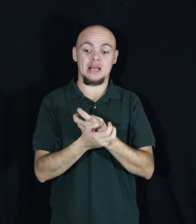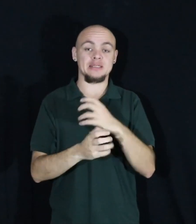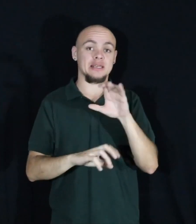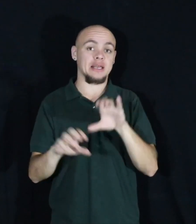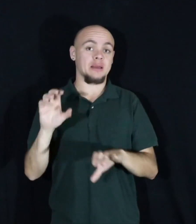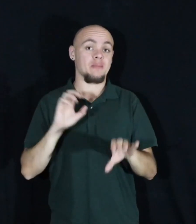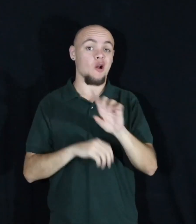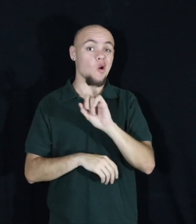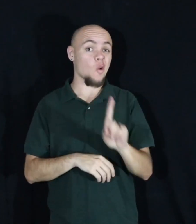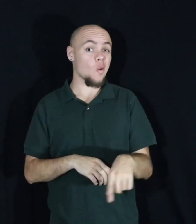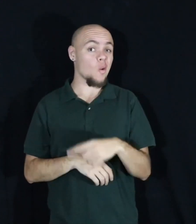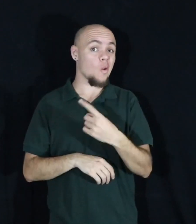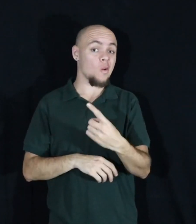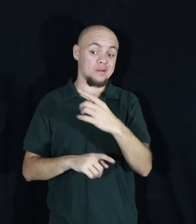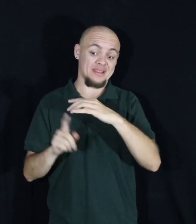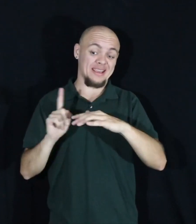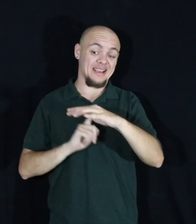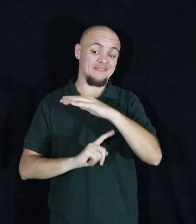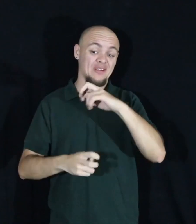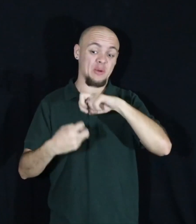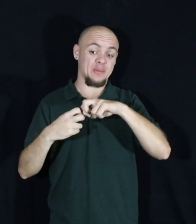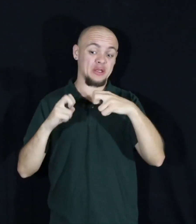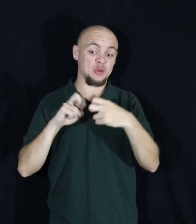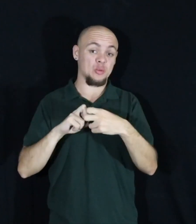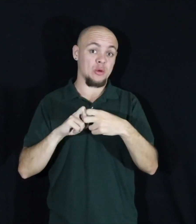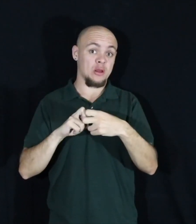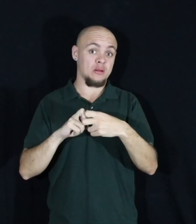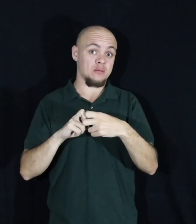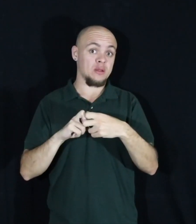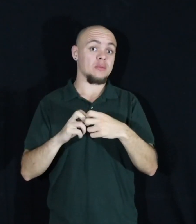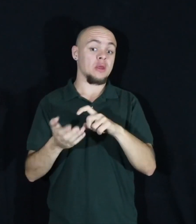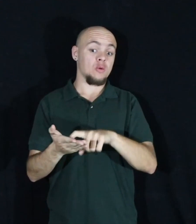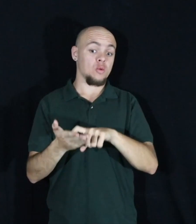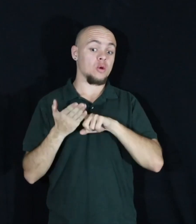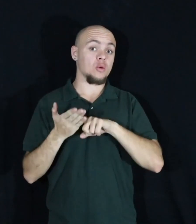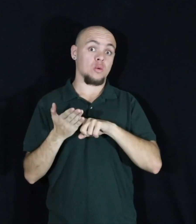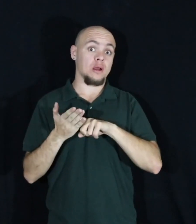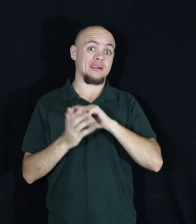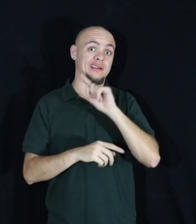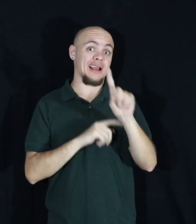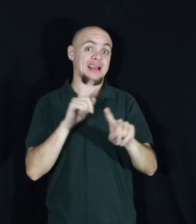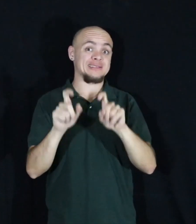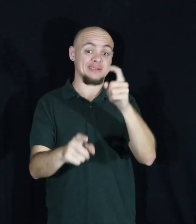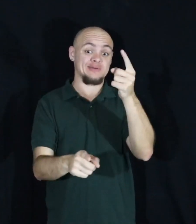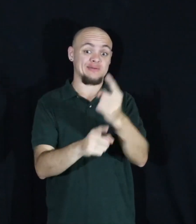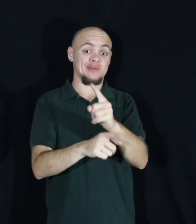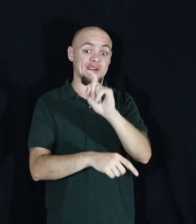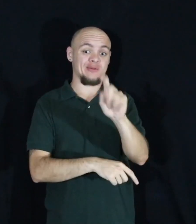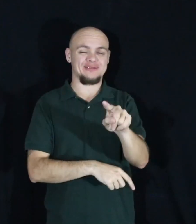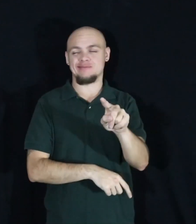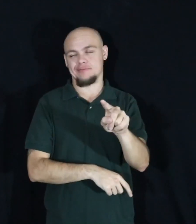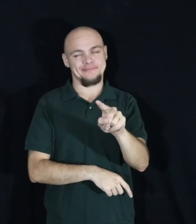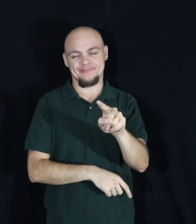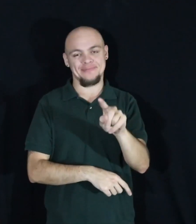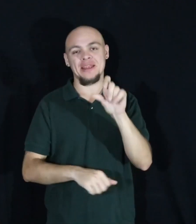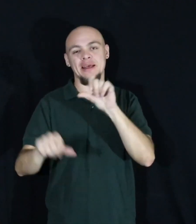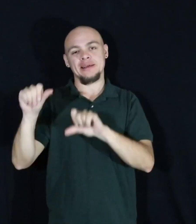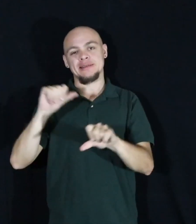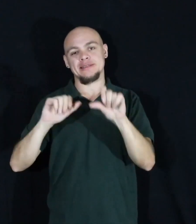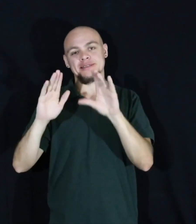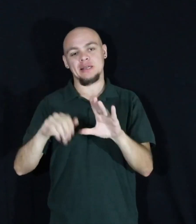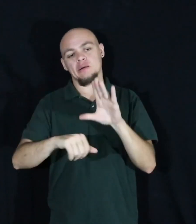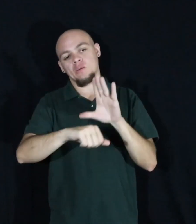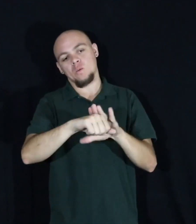not the only environmental problem that is going to require us to ask the right question. Scientists have been warning